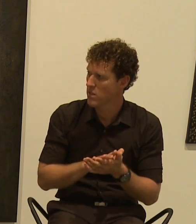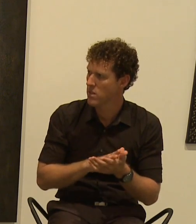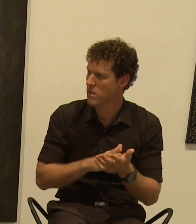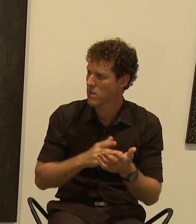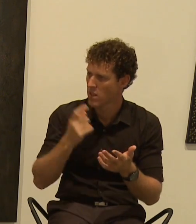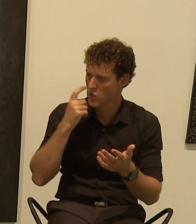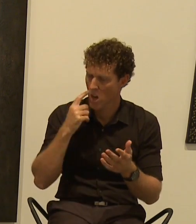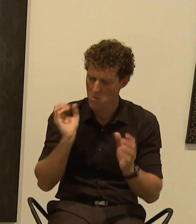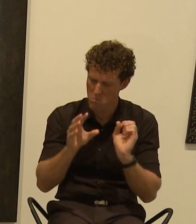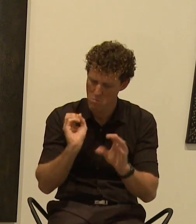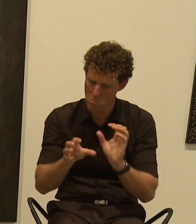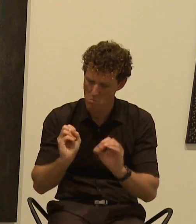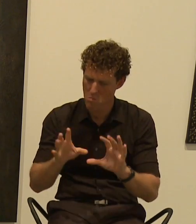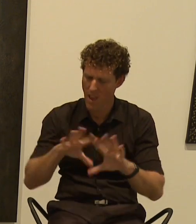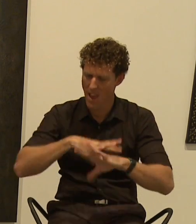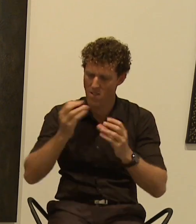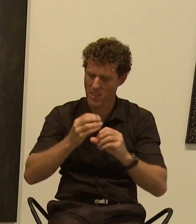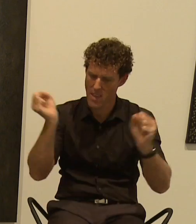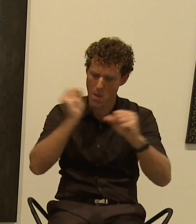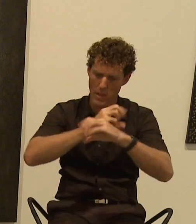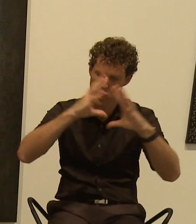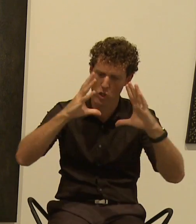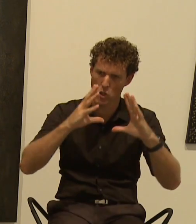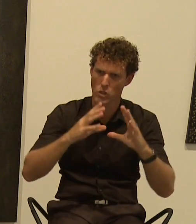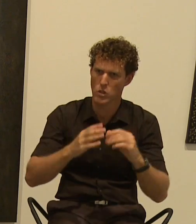come together to create a whole image.